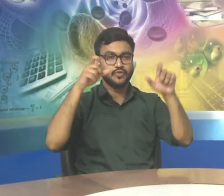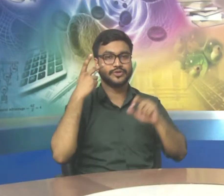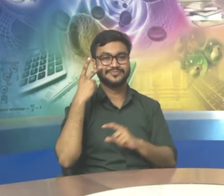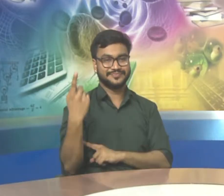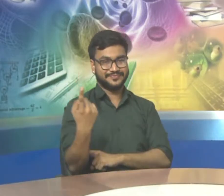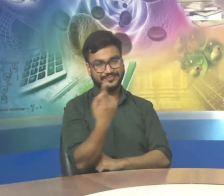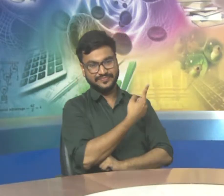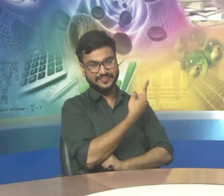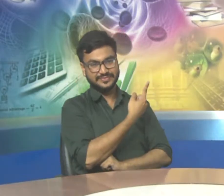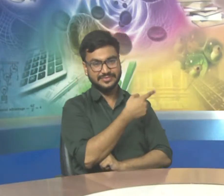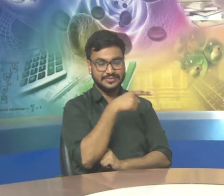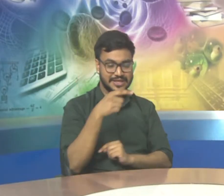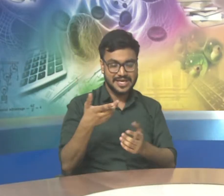For example,